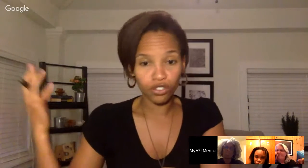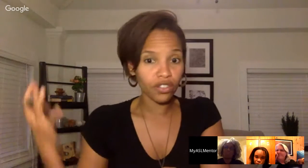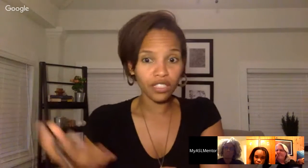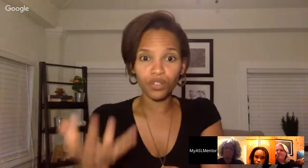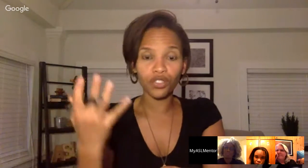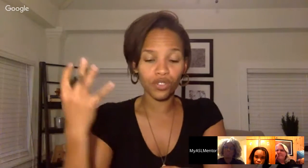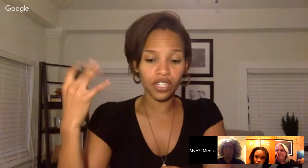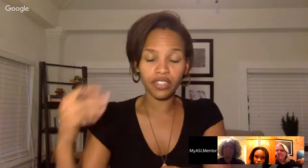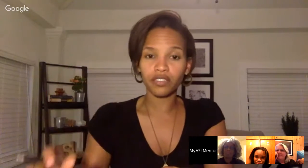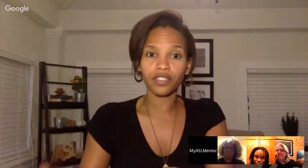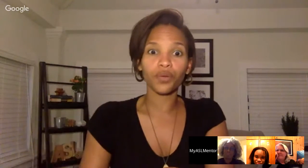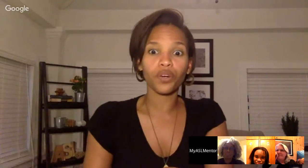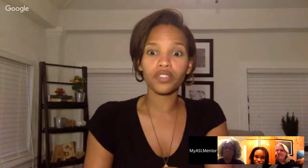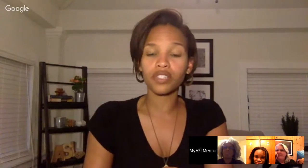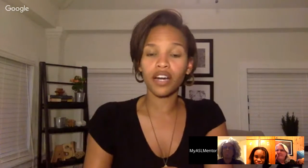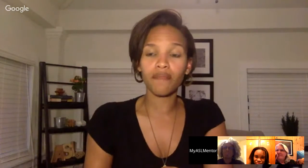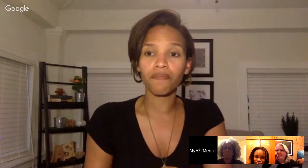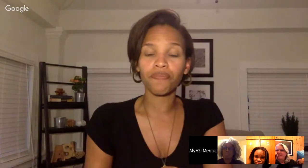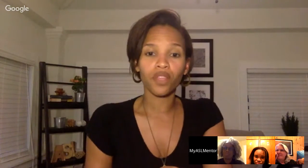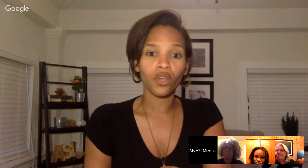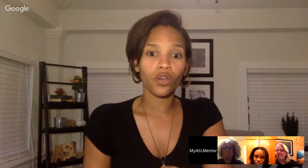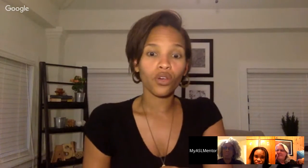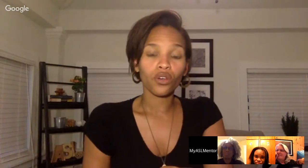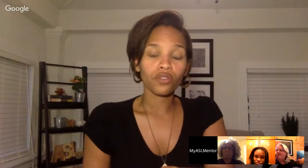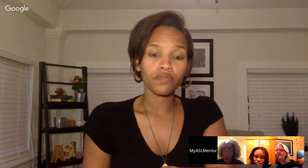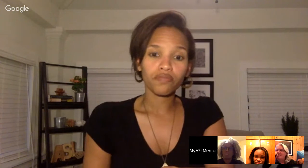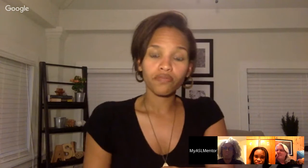emotional. That's what you said. It was